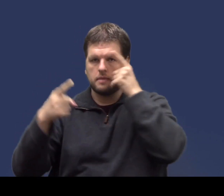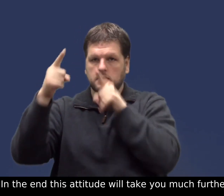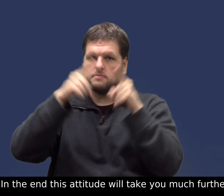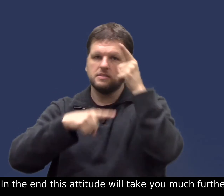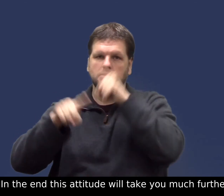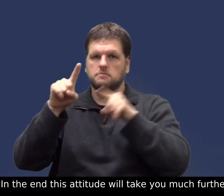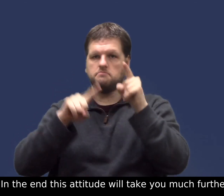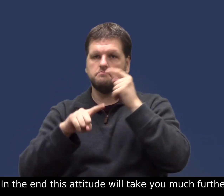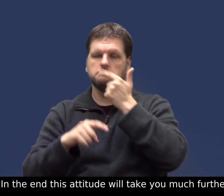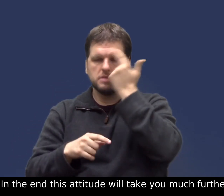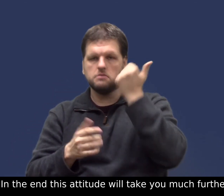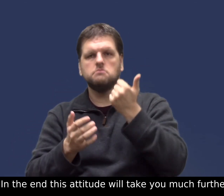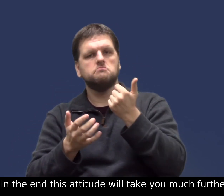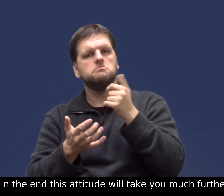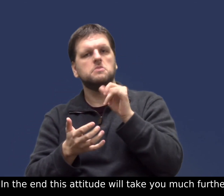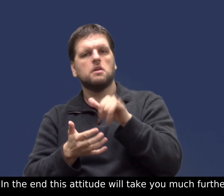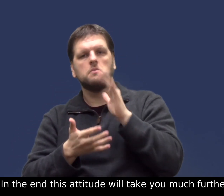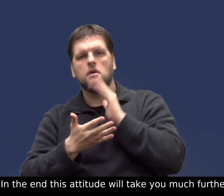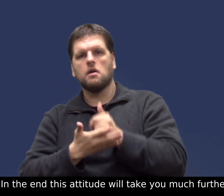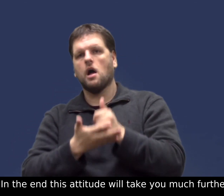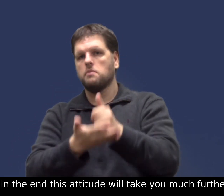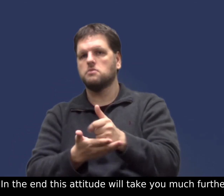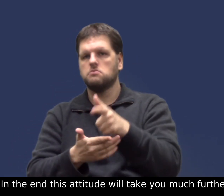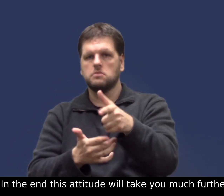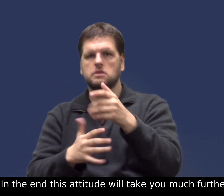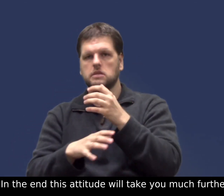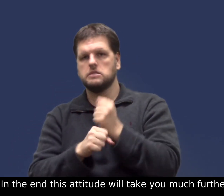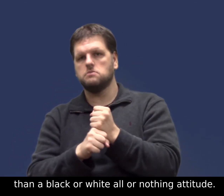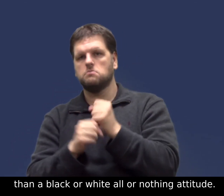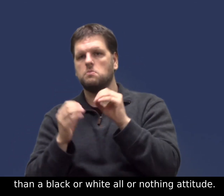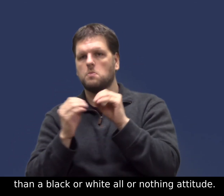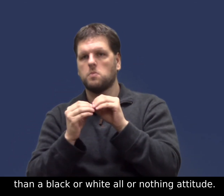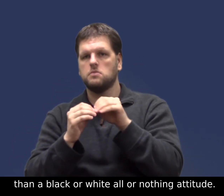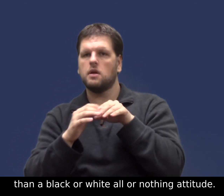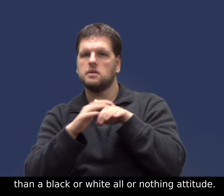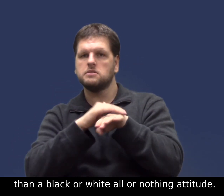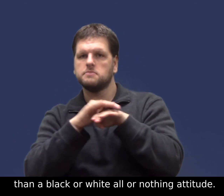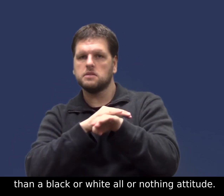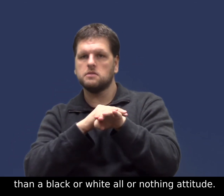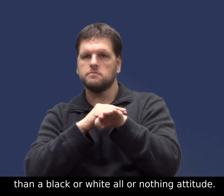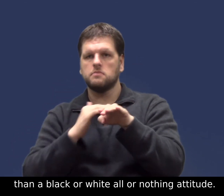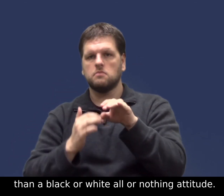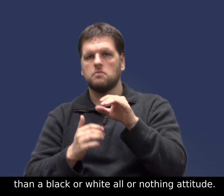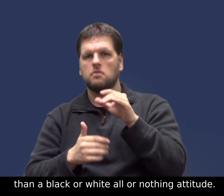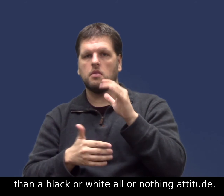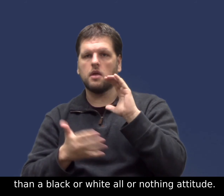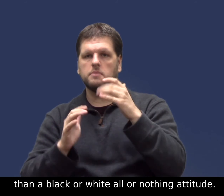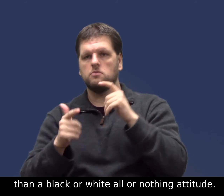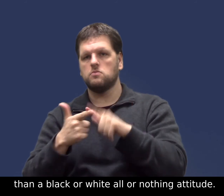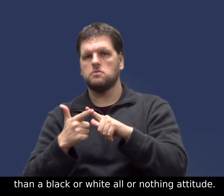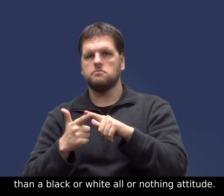In the end, this attitude will take you much further than a black or white, all or nothing